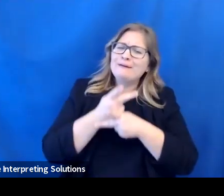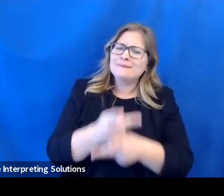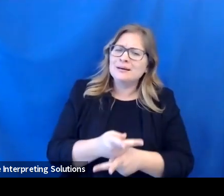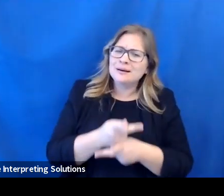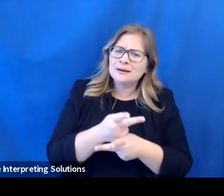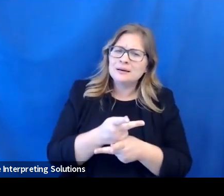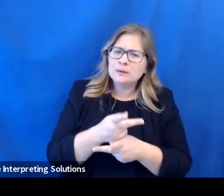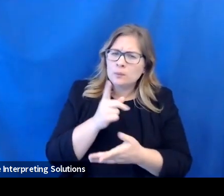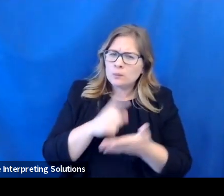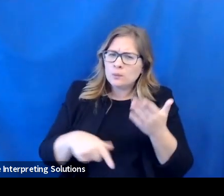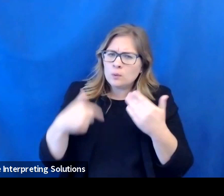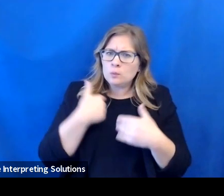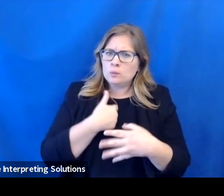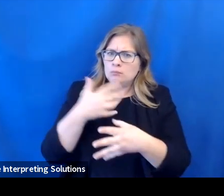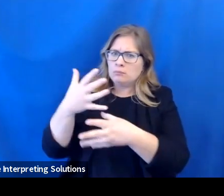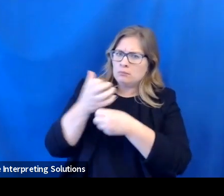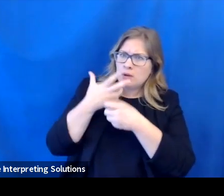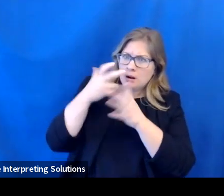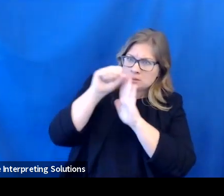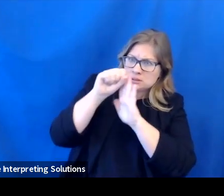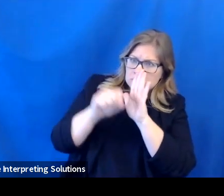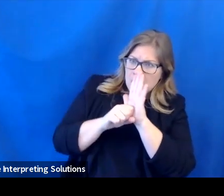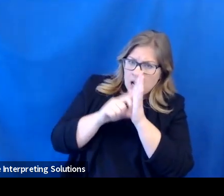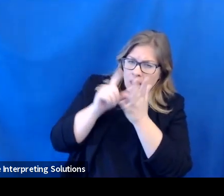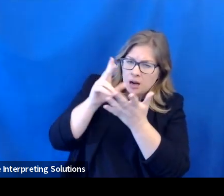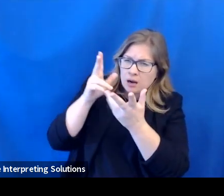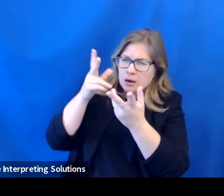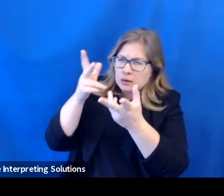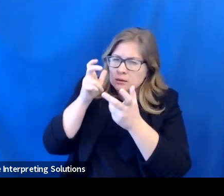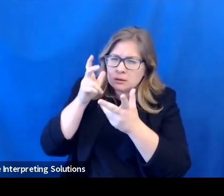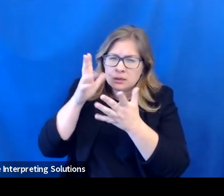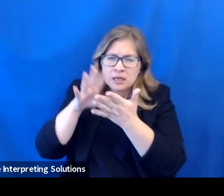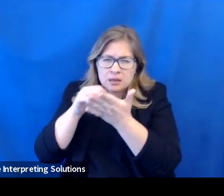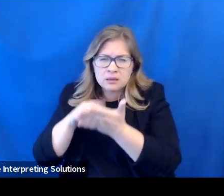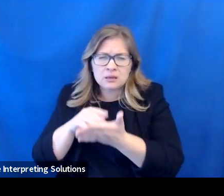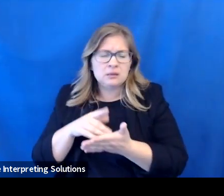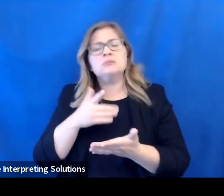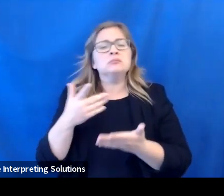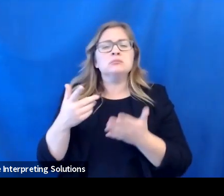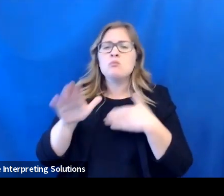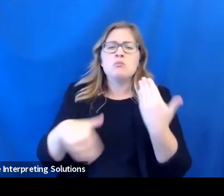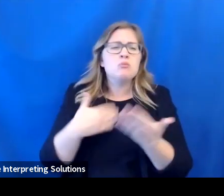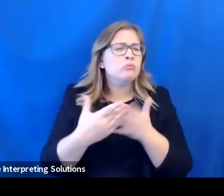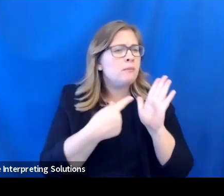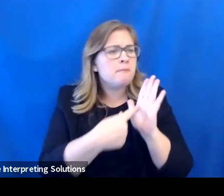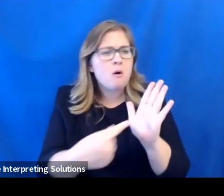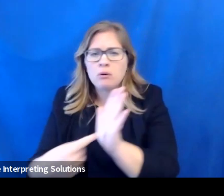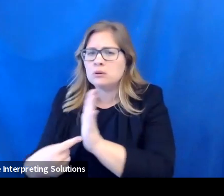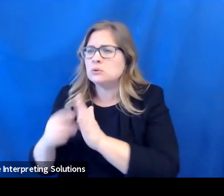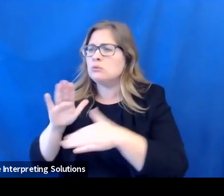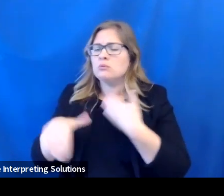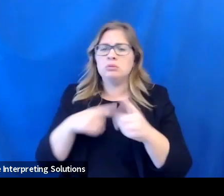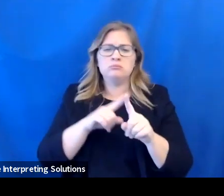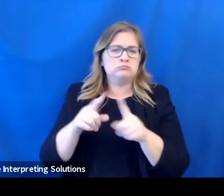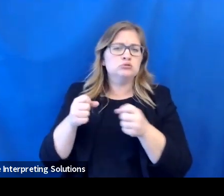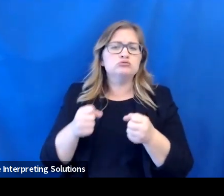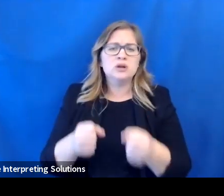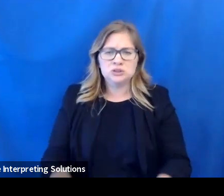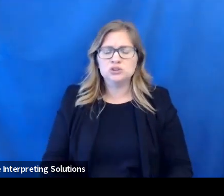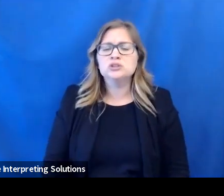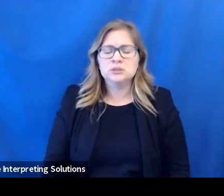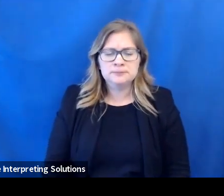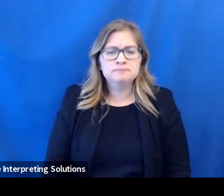you can't. But data and all of these models point to trends. And I know people are drawn to what